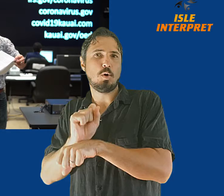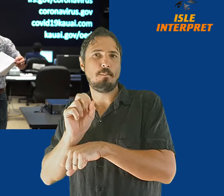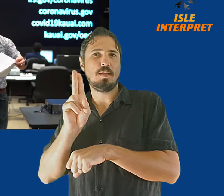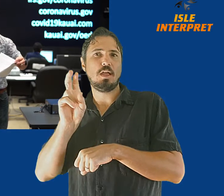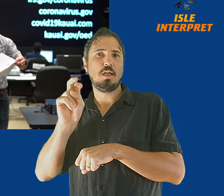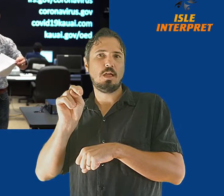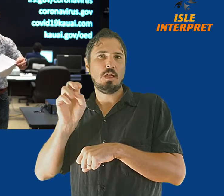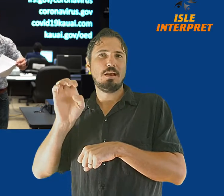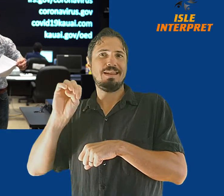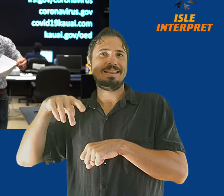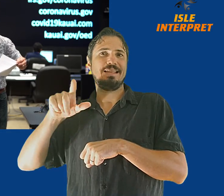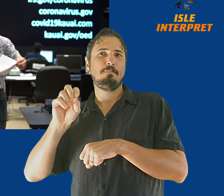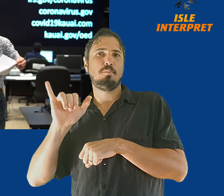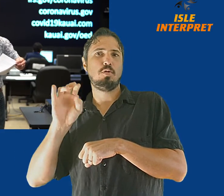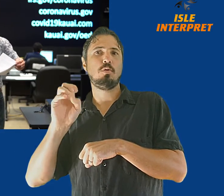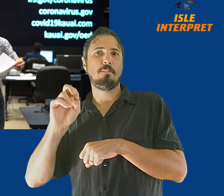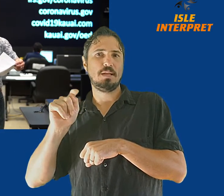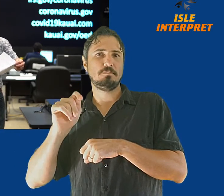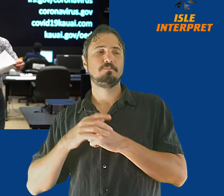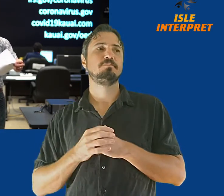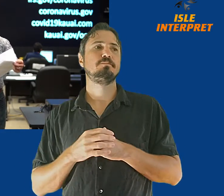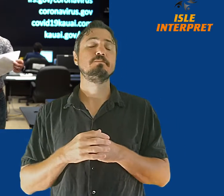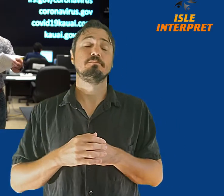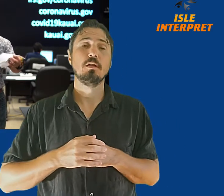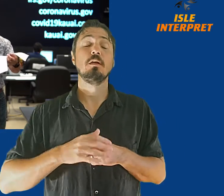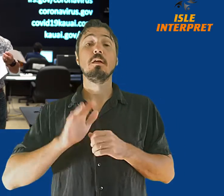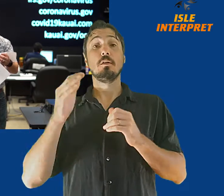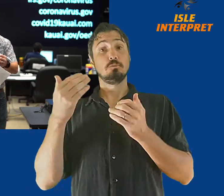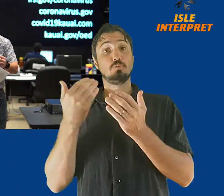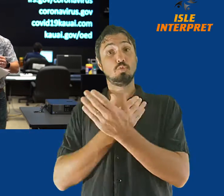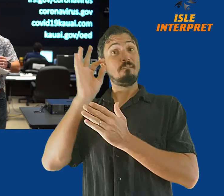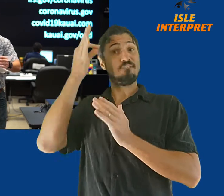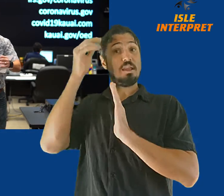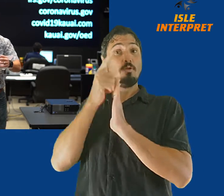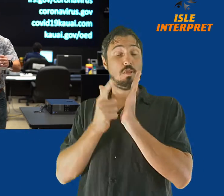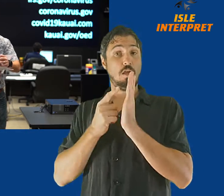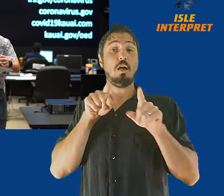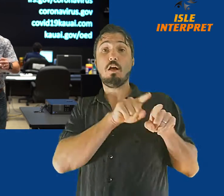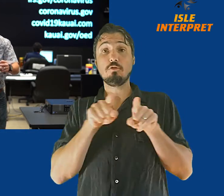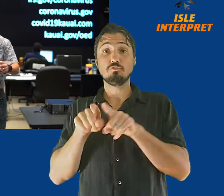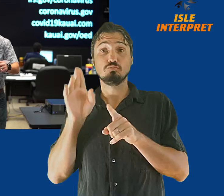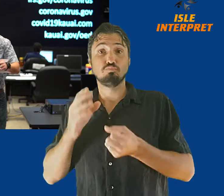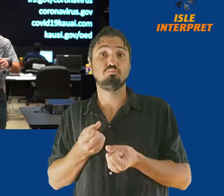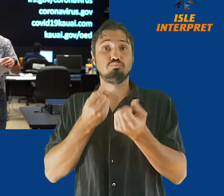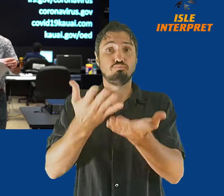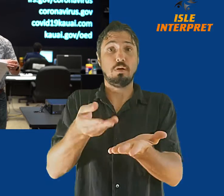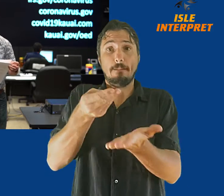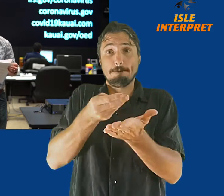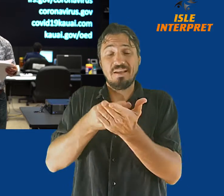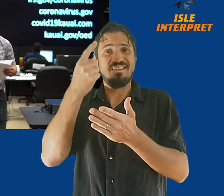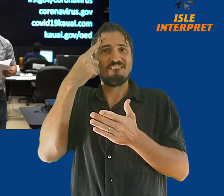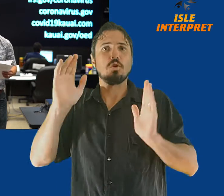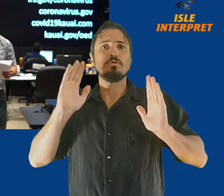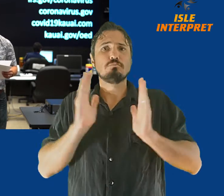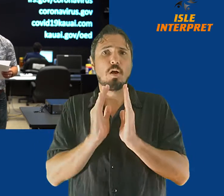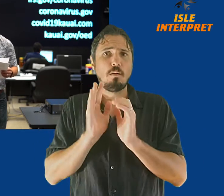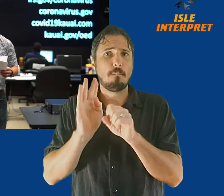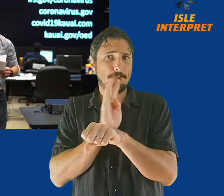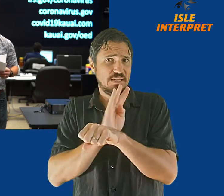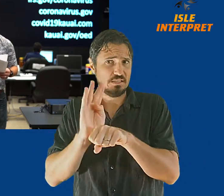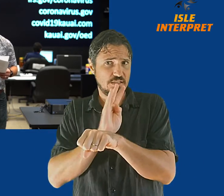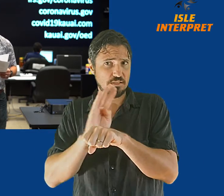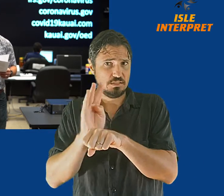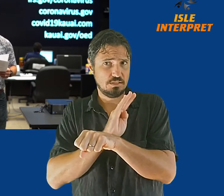economic injury disaster loans and provides an emergency advance of up to $10,000 to small businesses